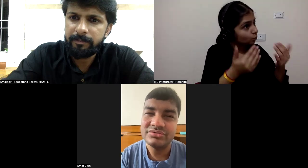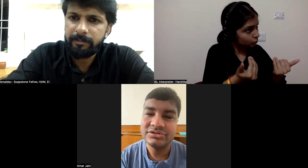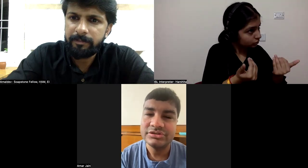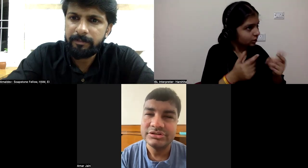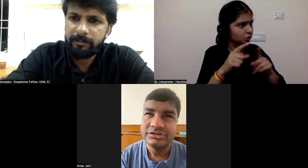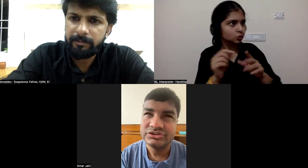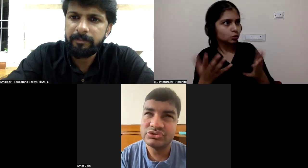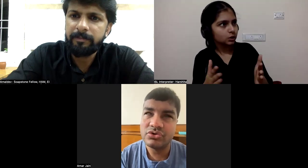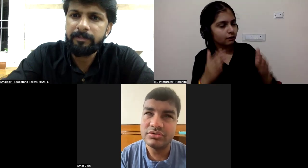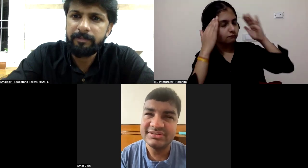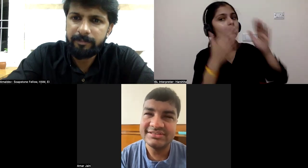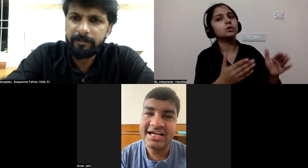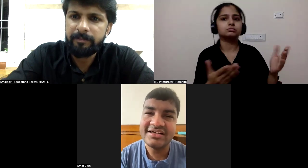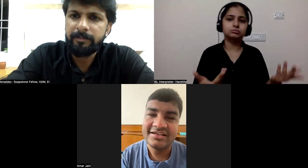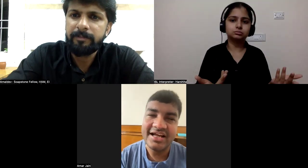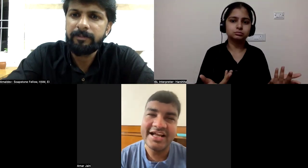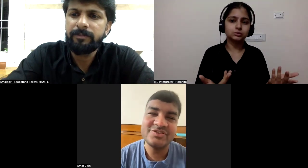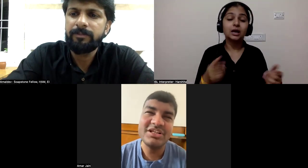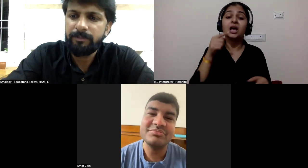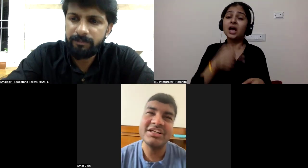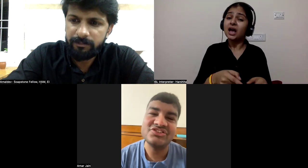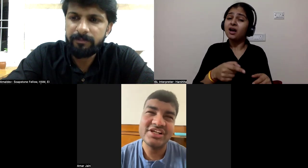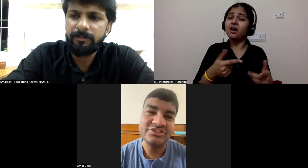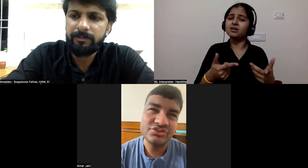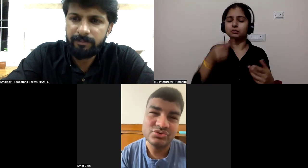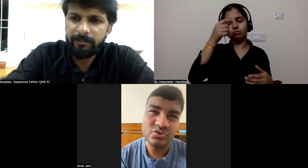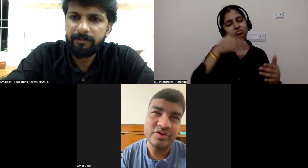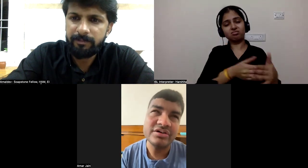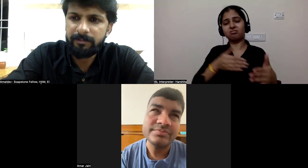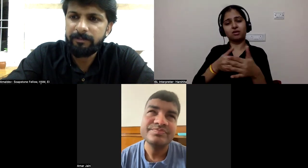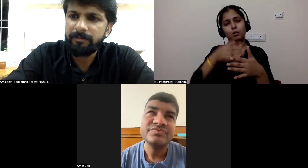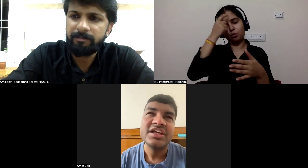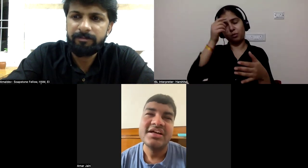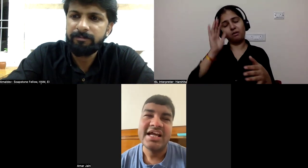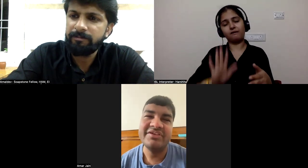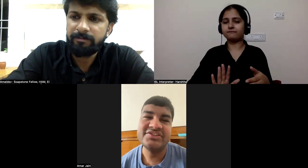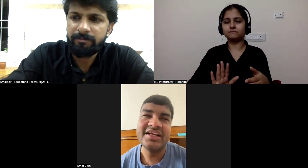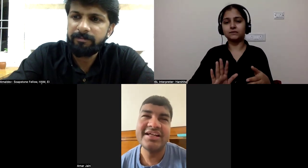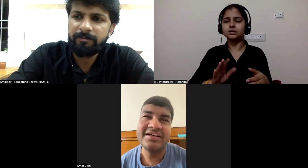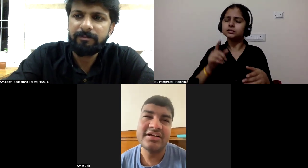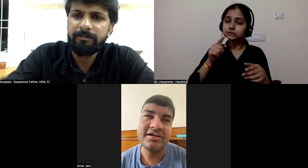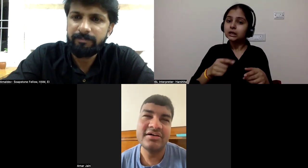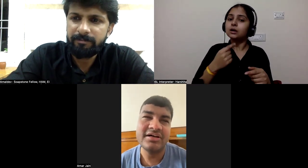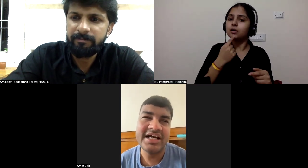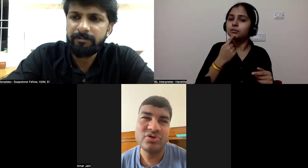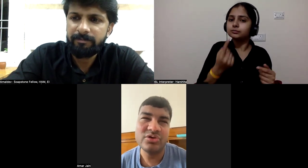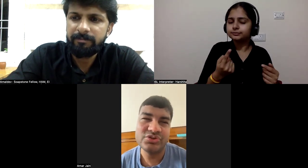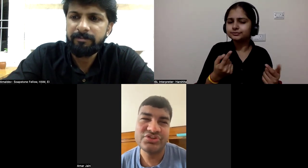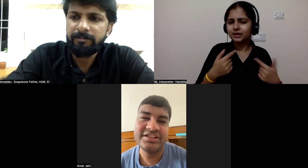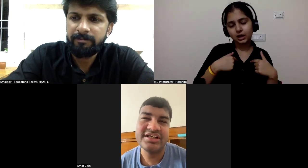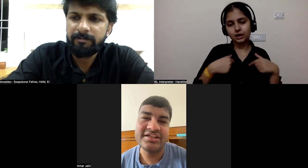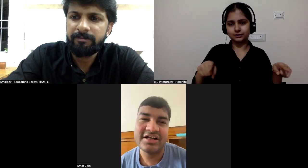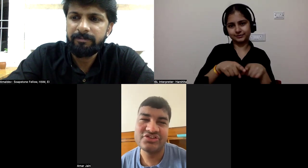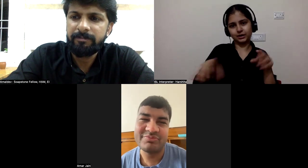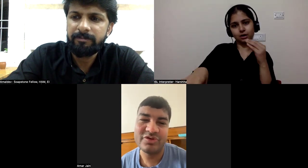do. So that has been a biggest challenge so far. Having said that, I would also